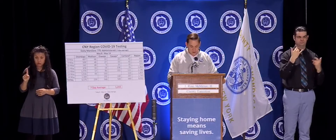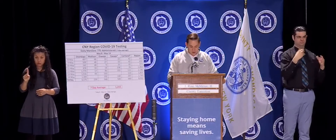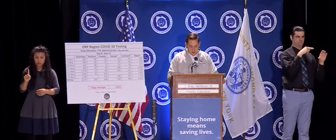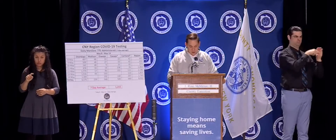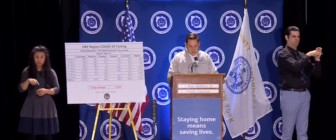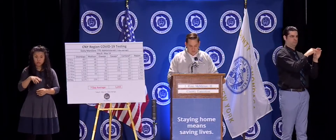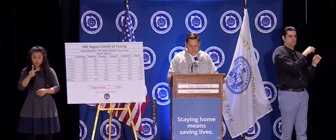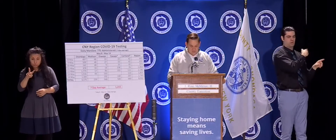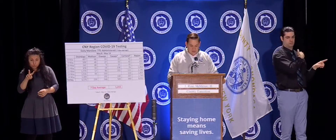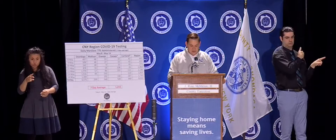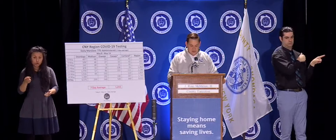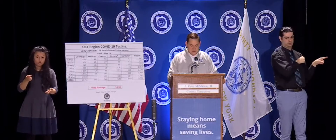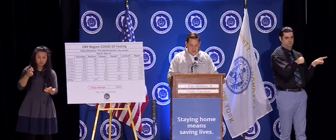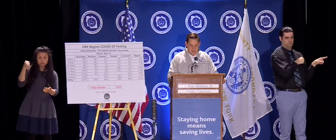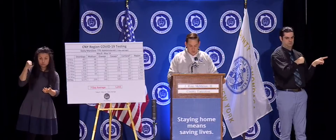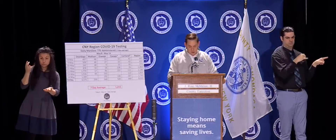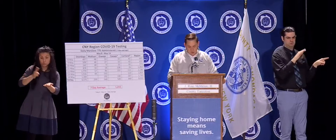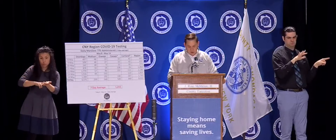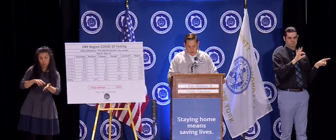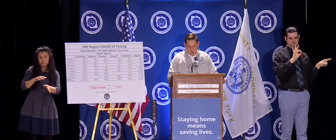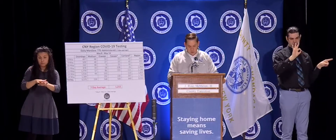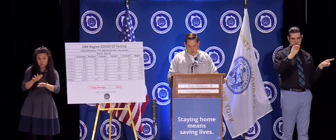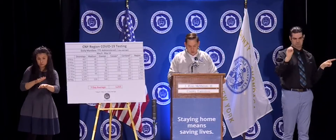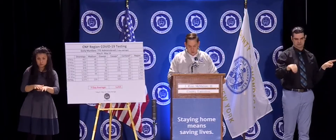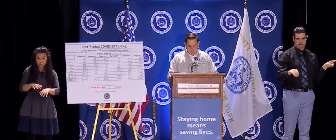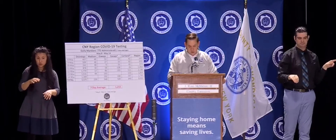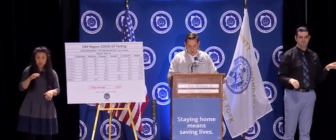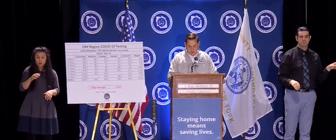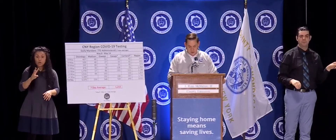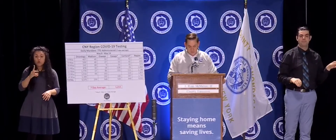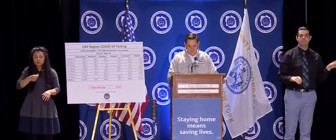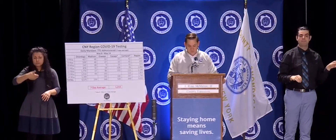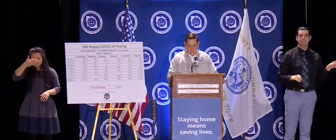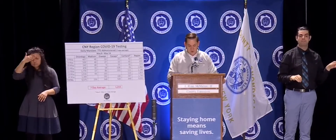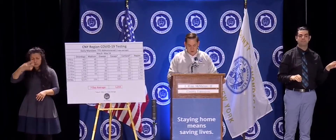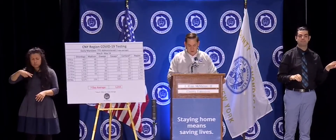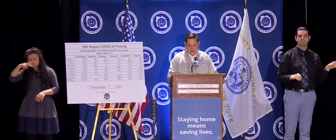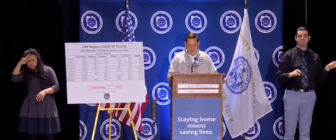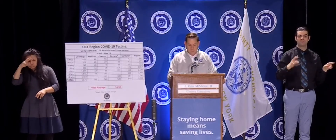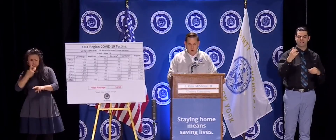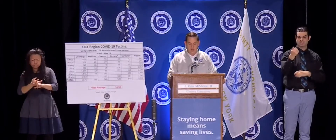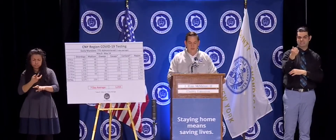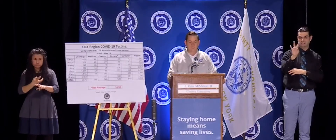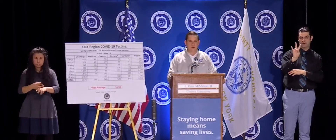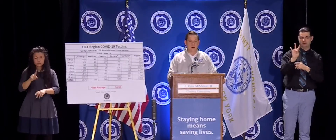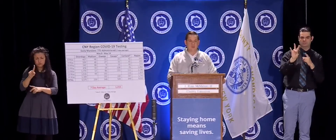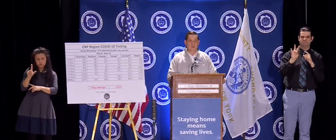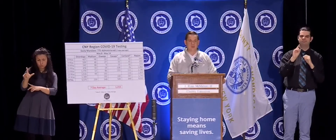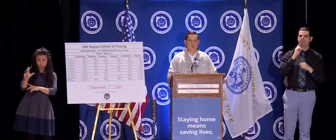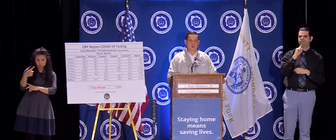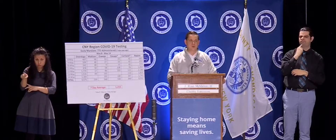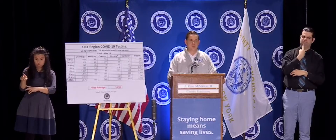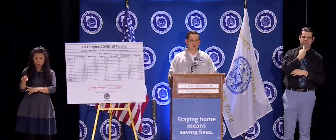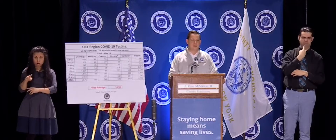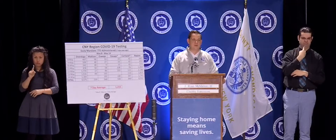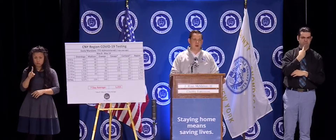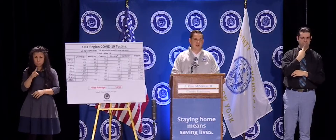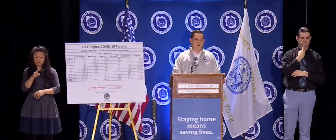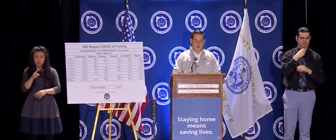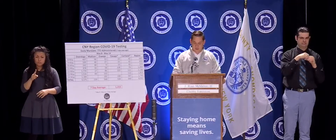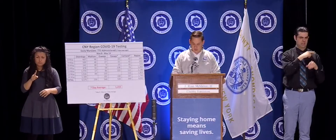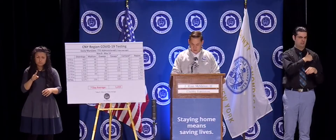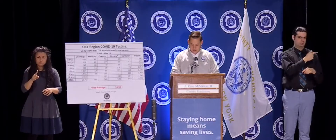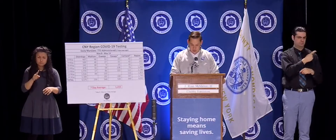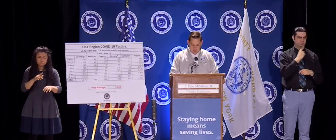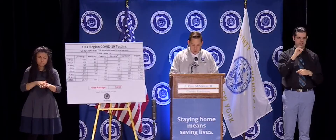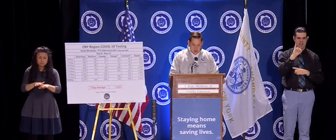cases. We have 17 neighbors who are in critical condition right now. That's up 1, between 2 and 3% of our